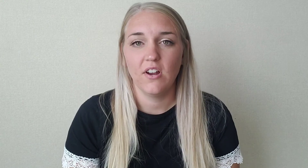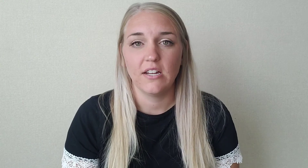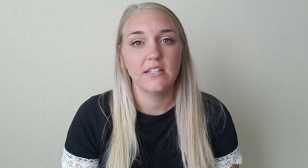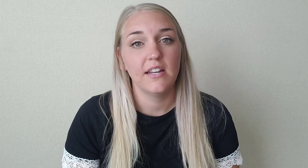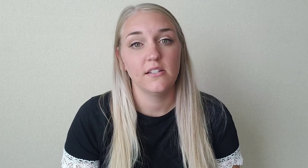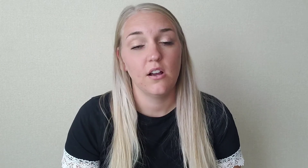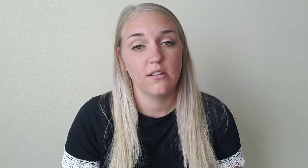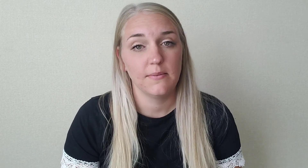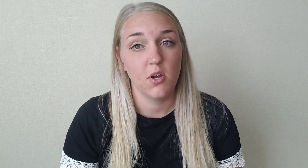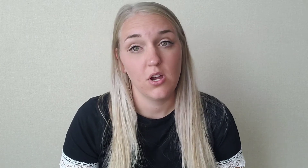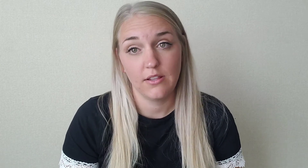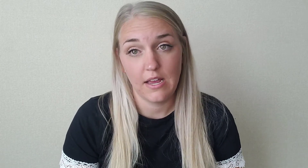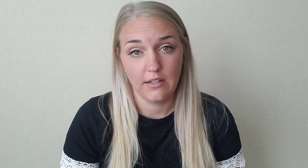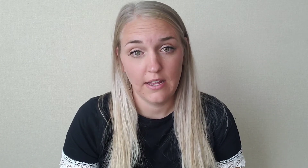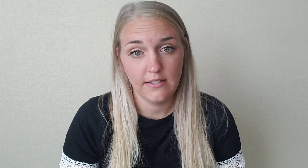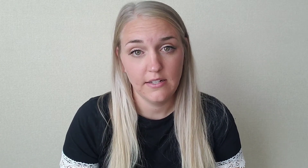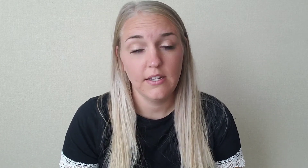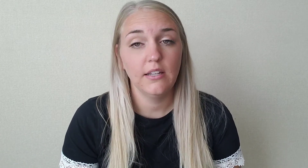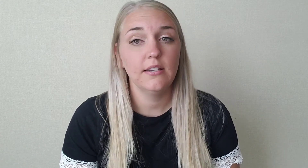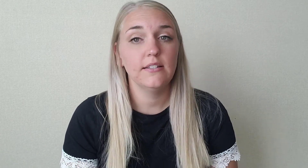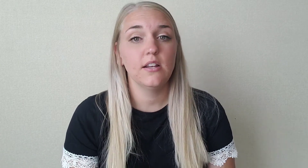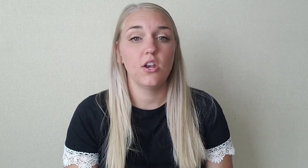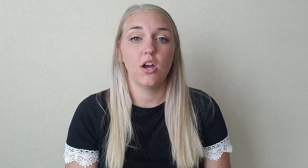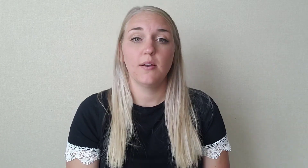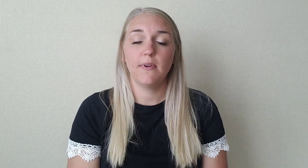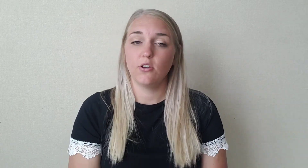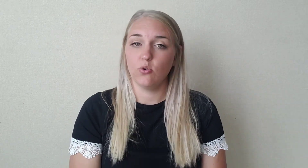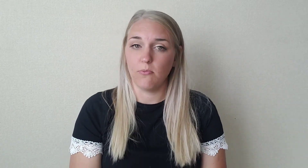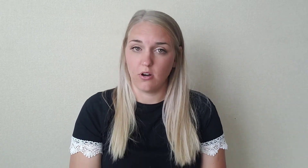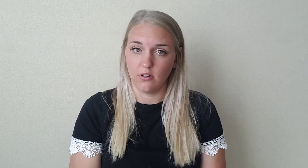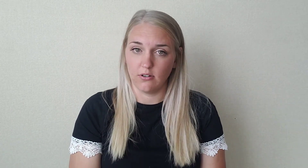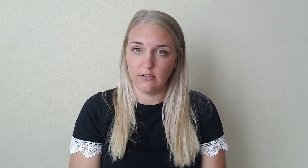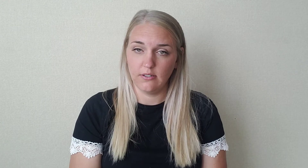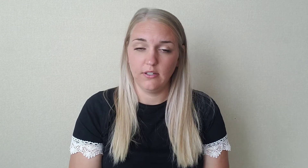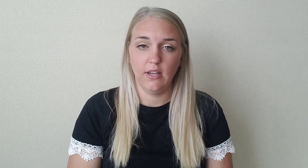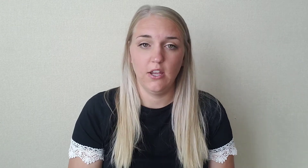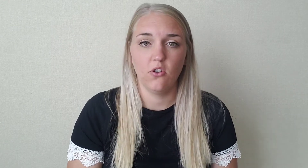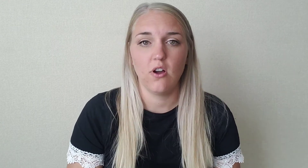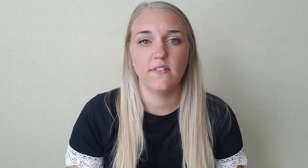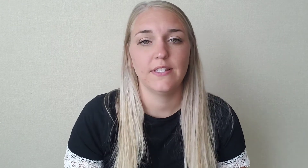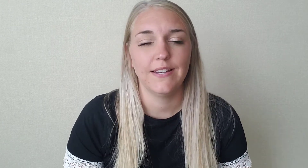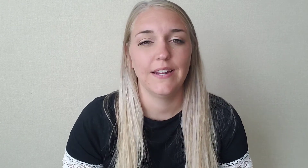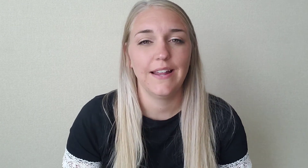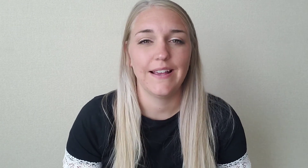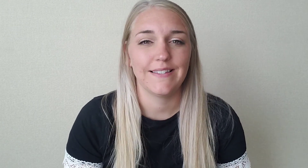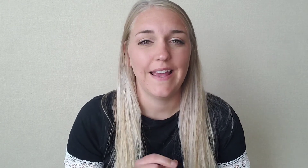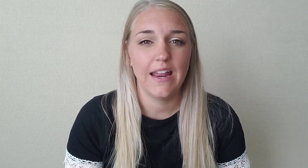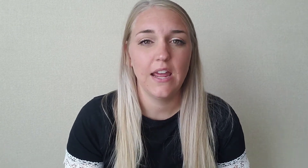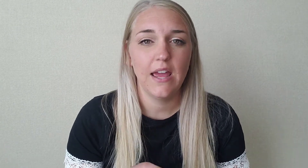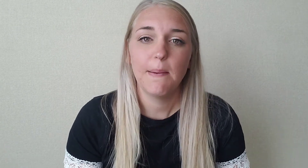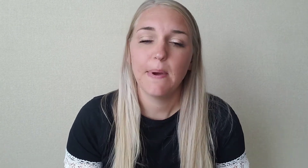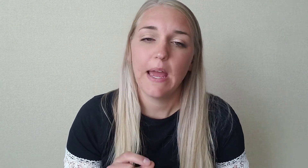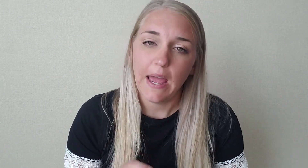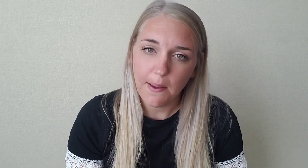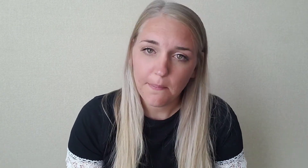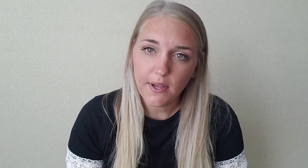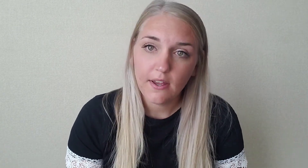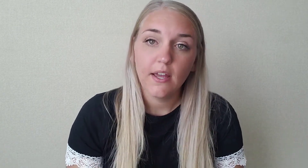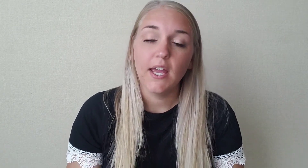All right, today's awesome online lesson is non-manual markers. Okay, you'll often see it as NMM. If